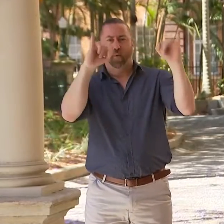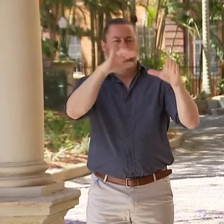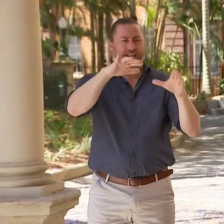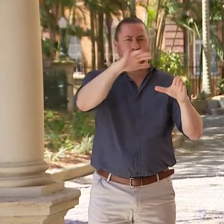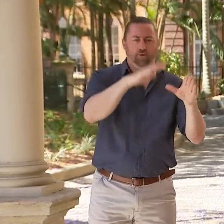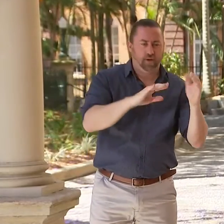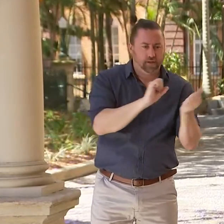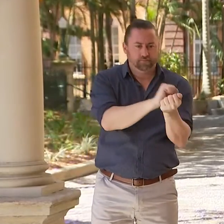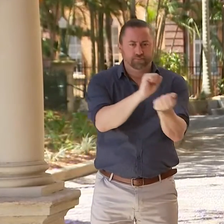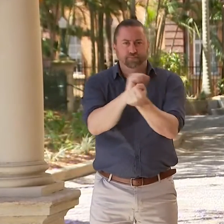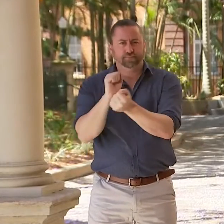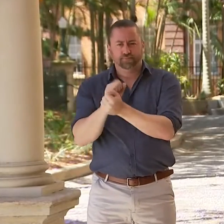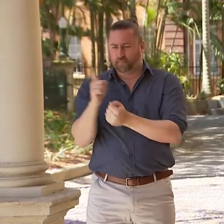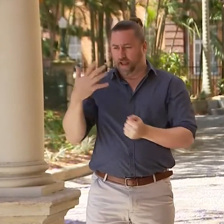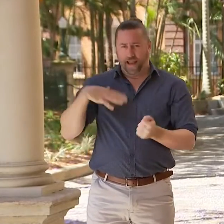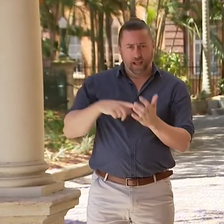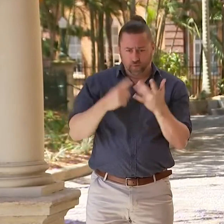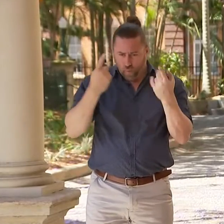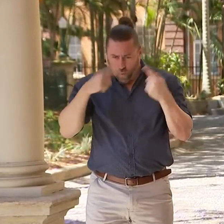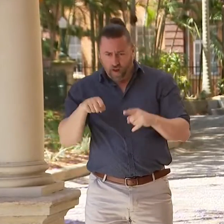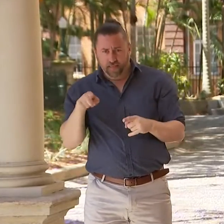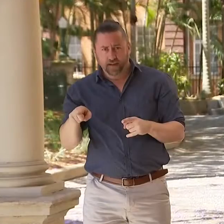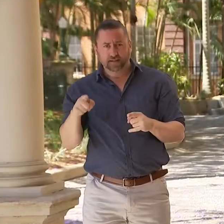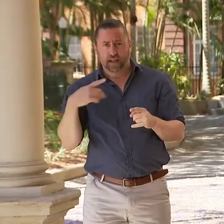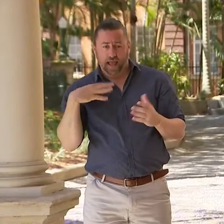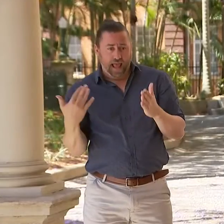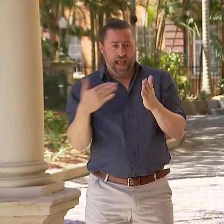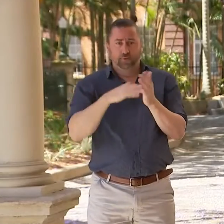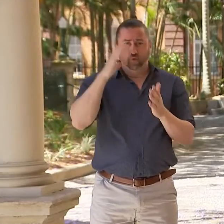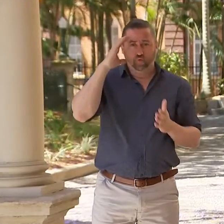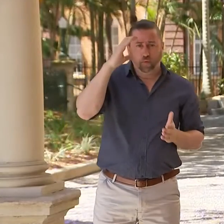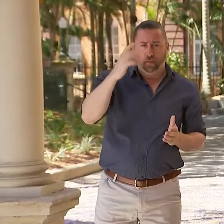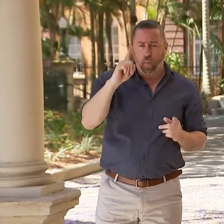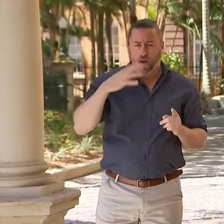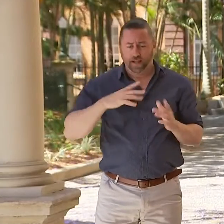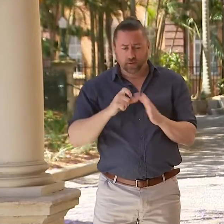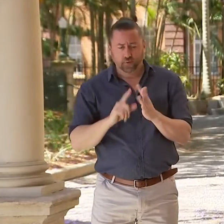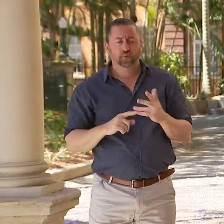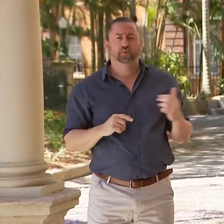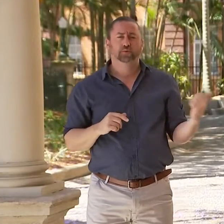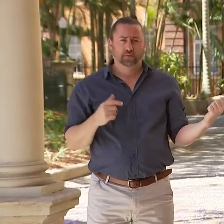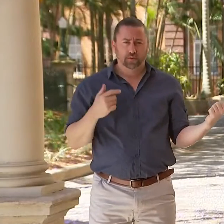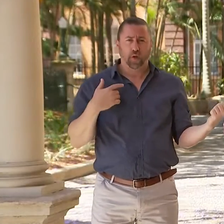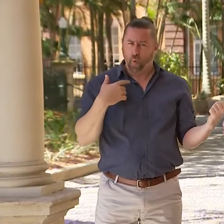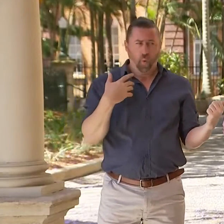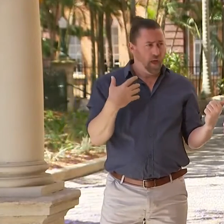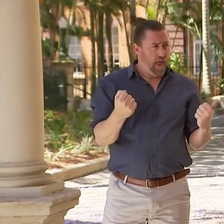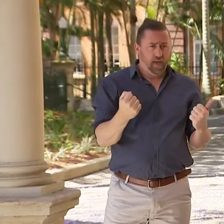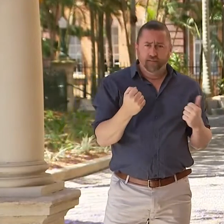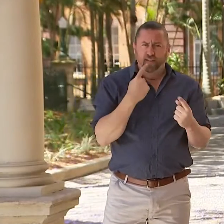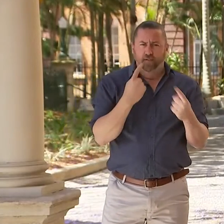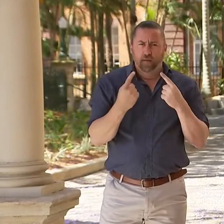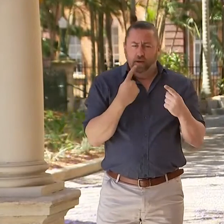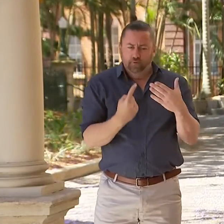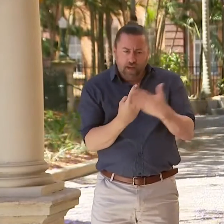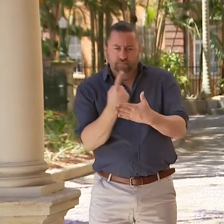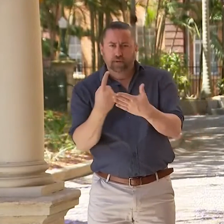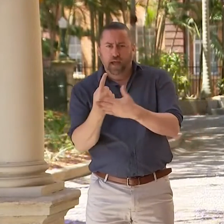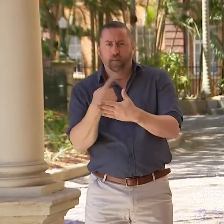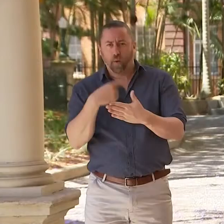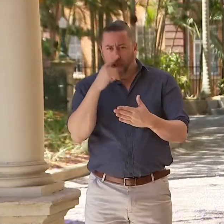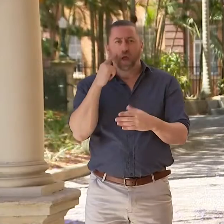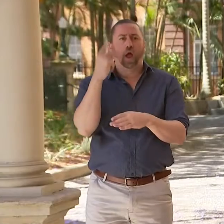bed capacity. Do we need to look at that, and are you happy with the health system? Right, we do have real-time data, so we manage it. That's